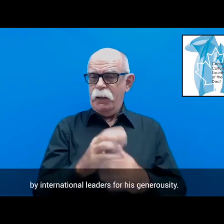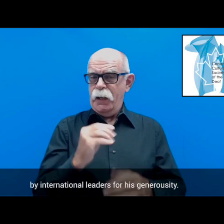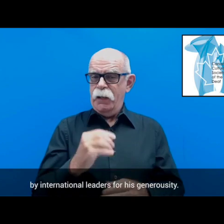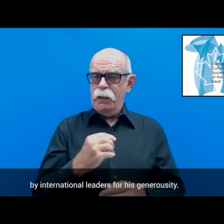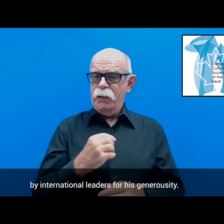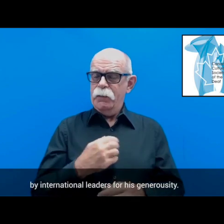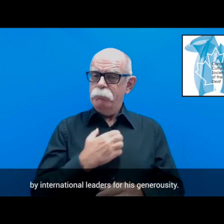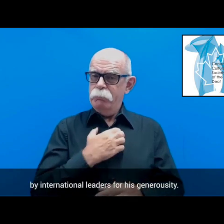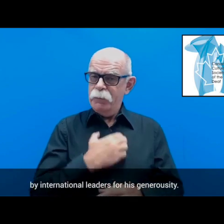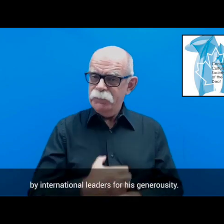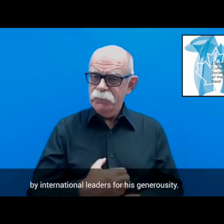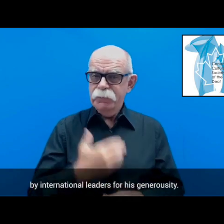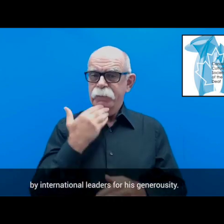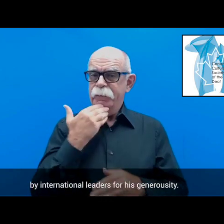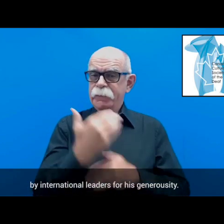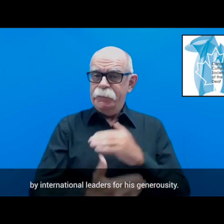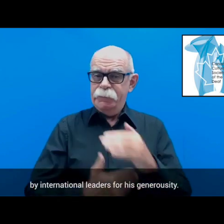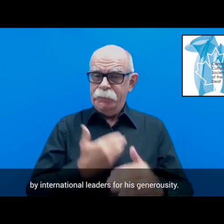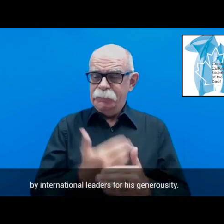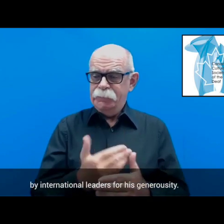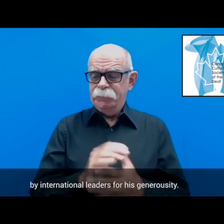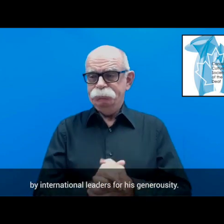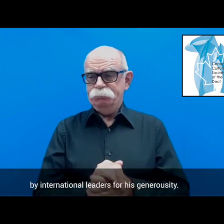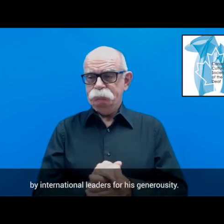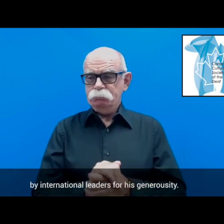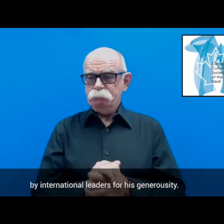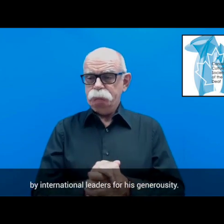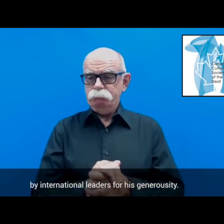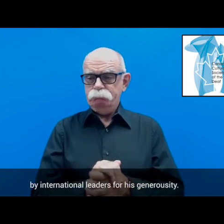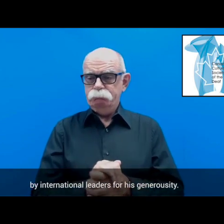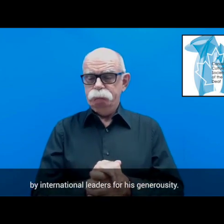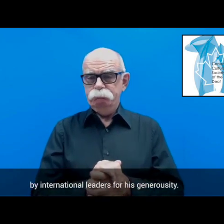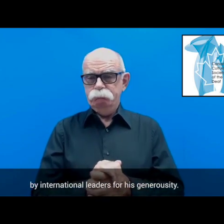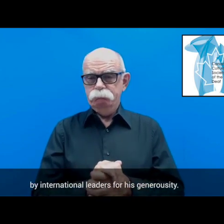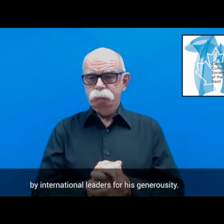by international leaders for his generosity.